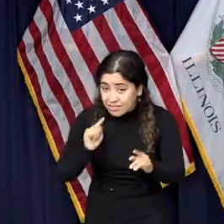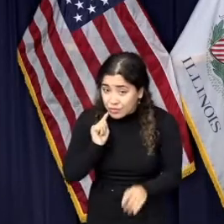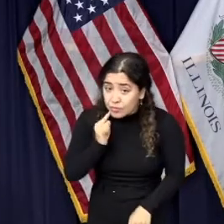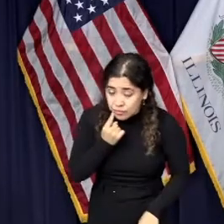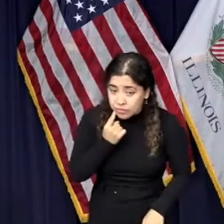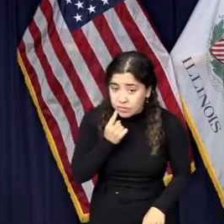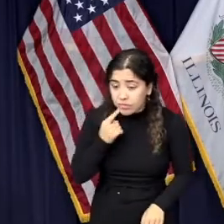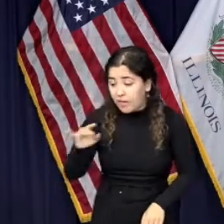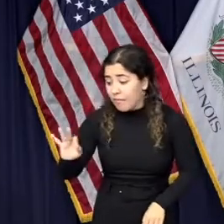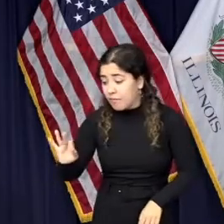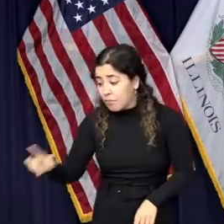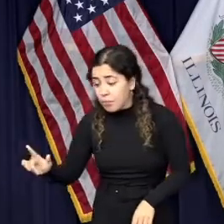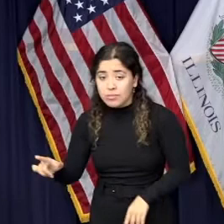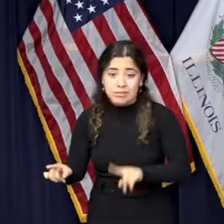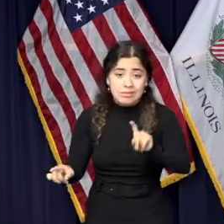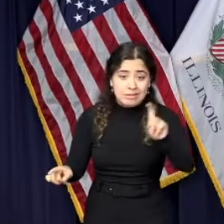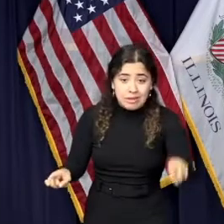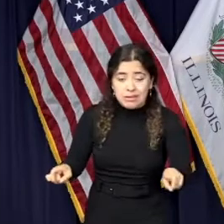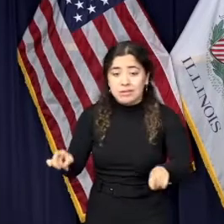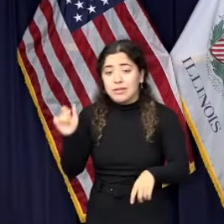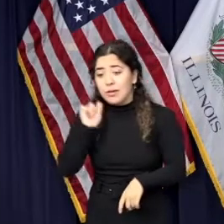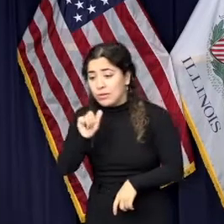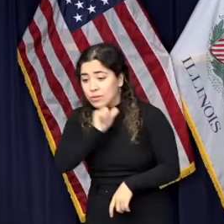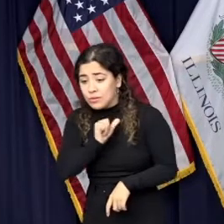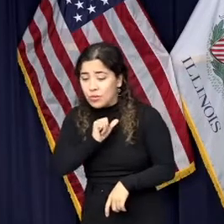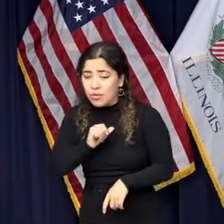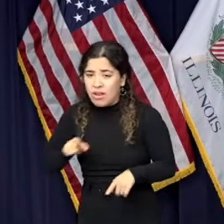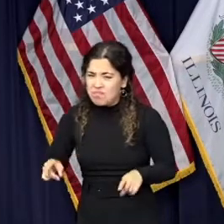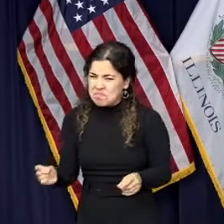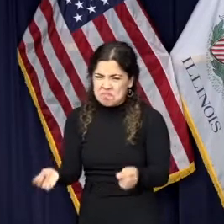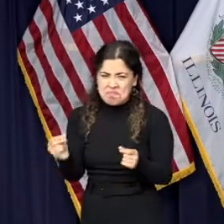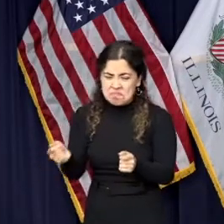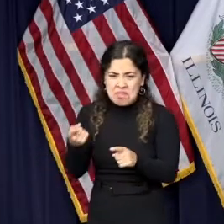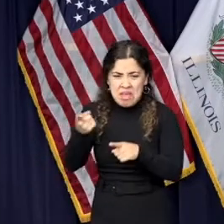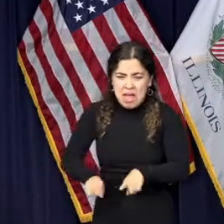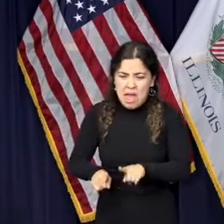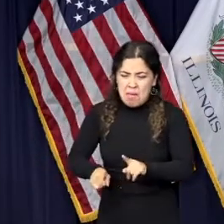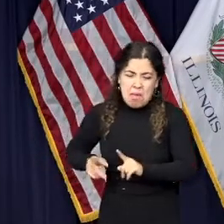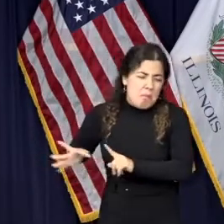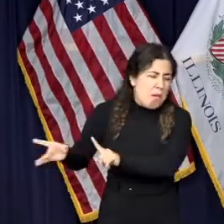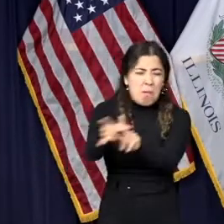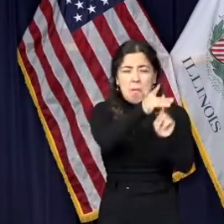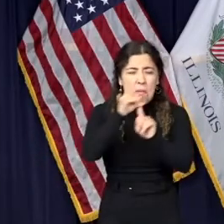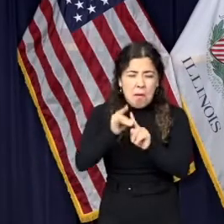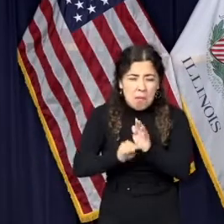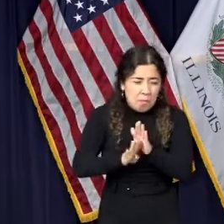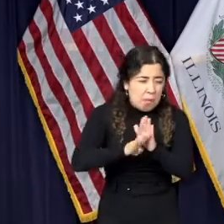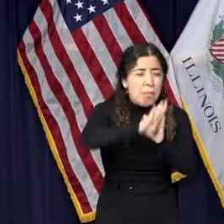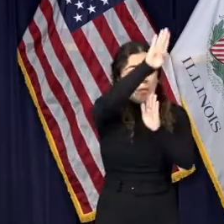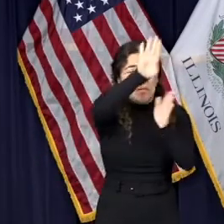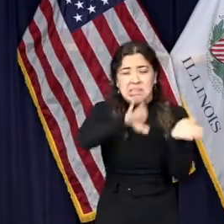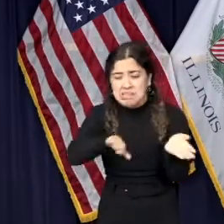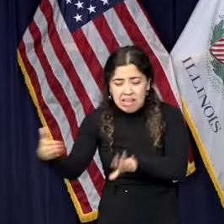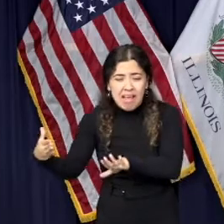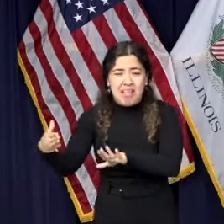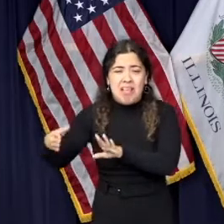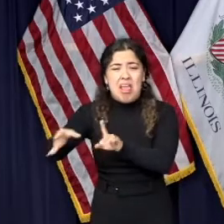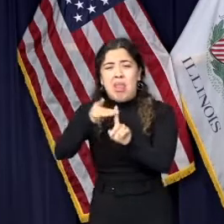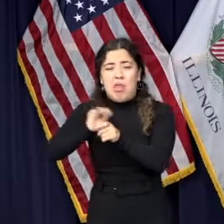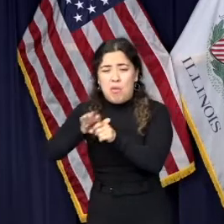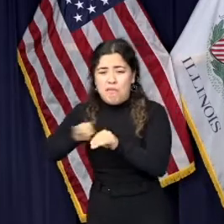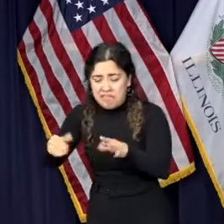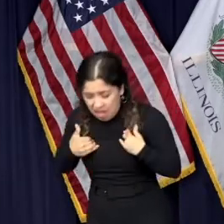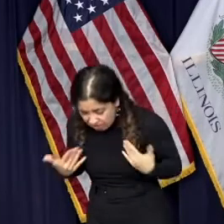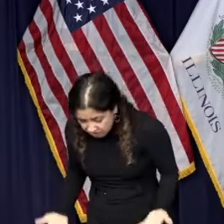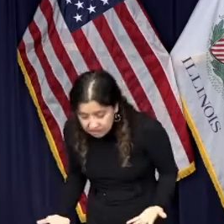Texas, Arizona, and California to become plagued with high rates of infection and death. That was